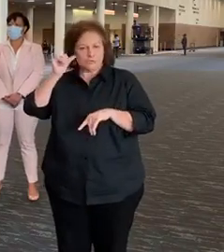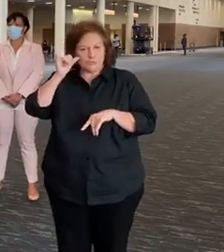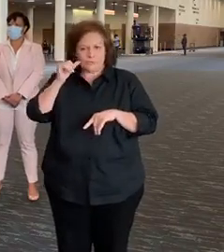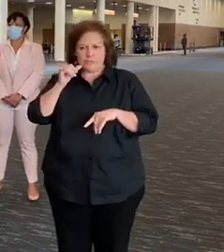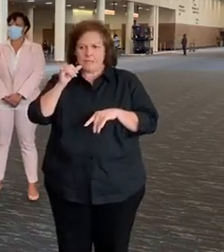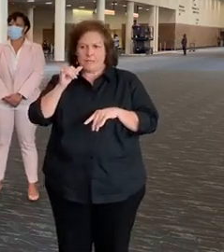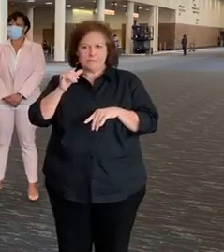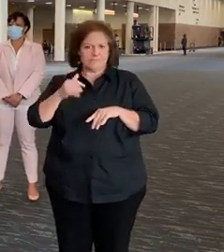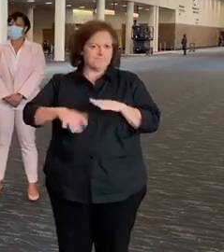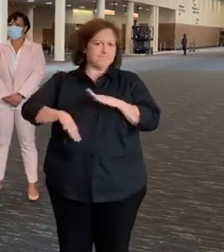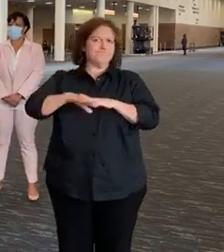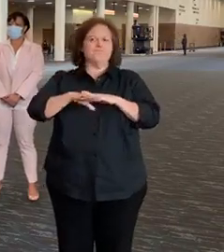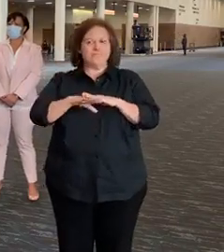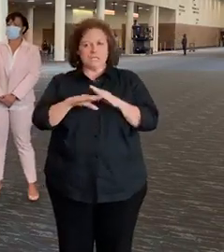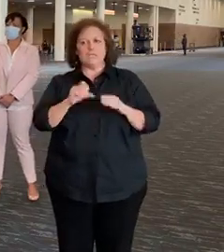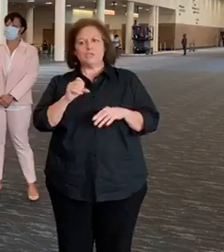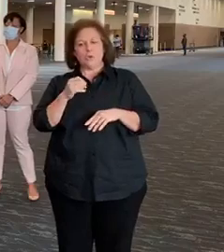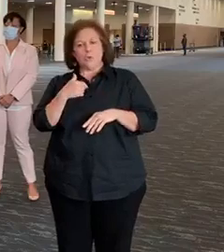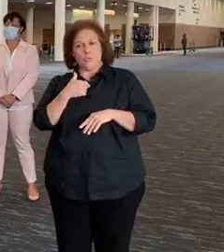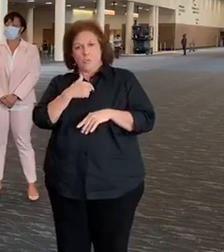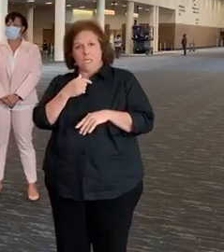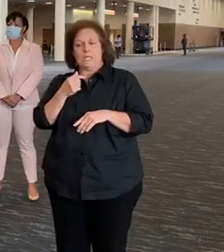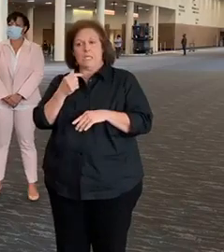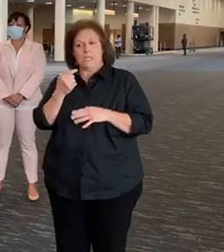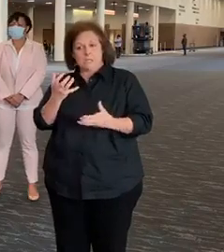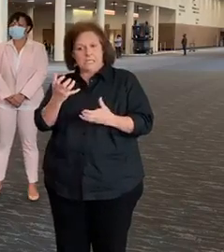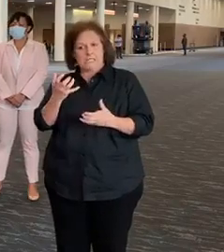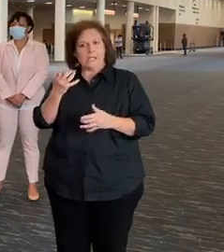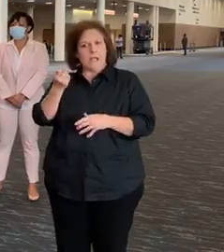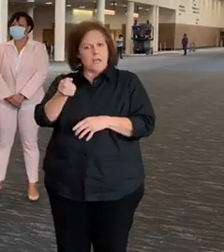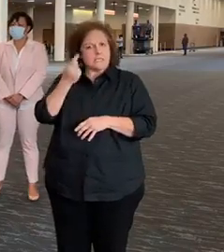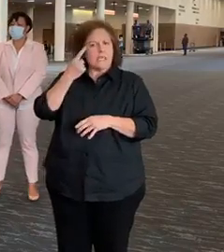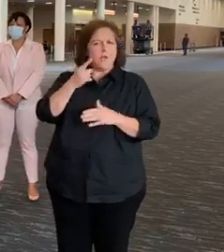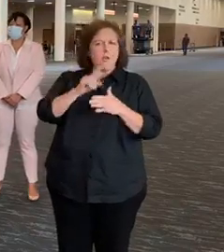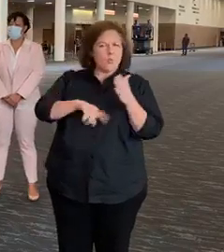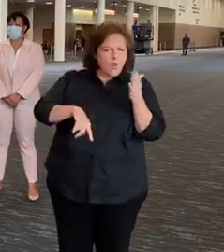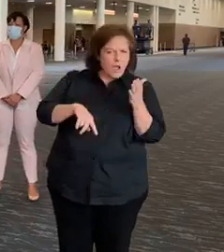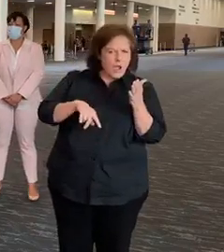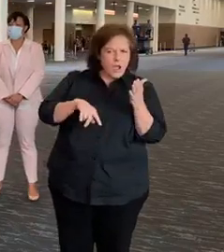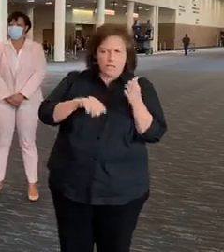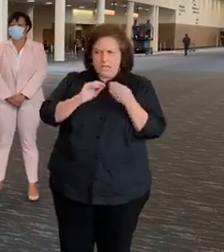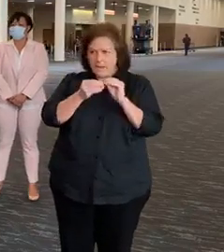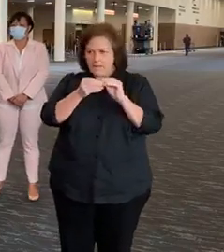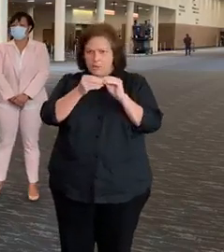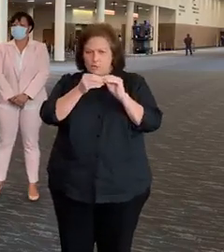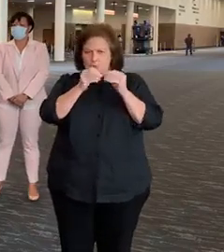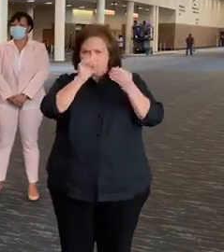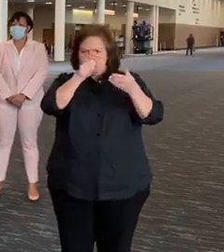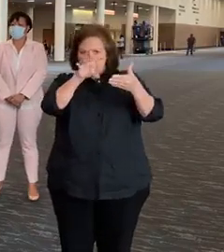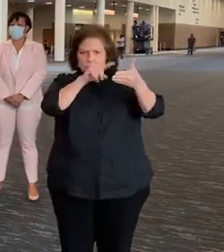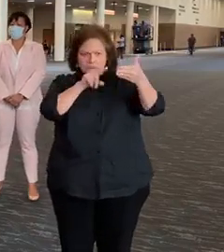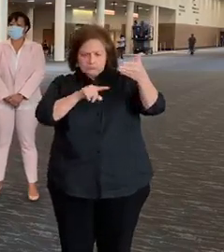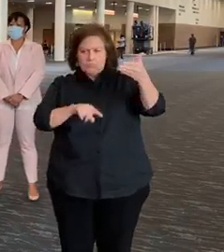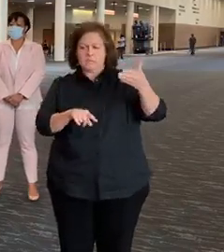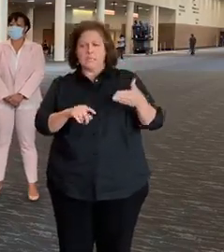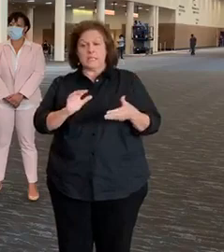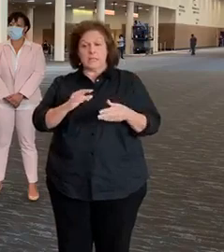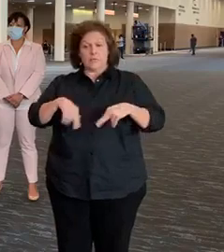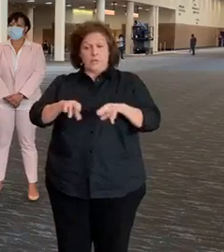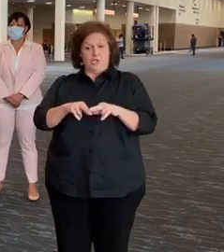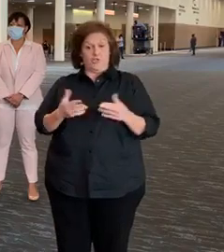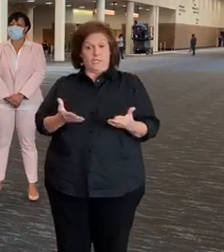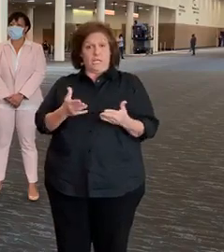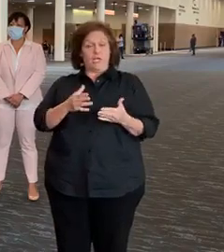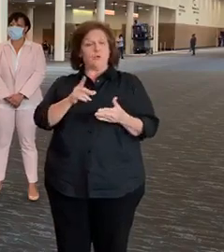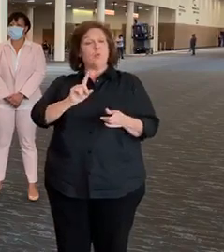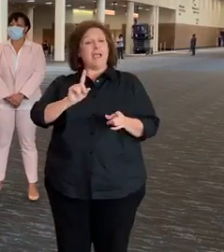so we're trying to make sure we understand what the numbers mean. But we do know that the region where our